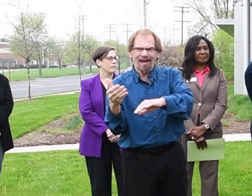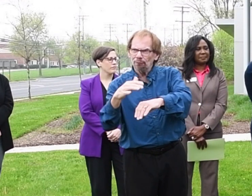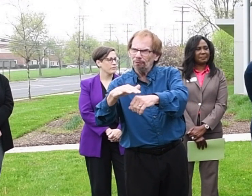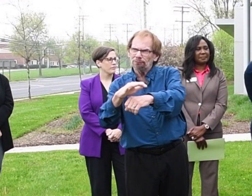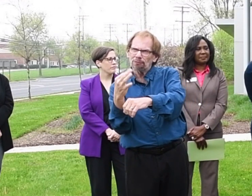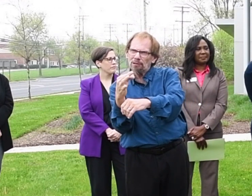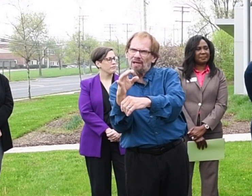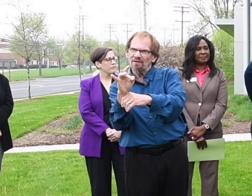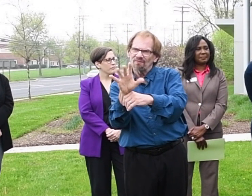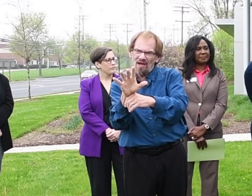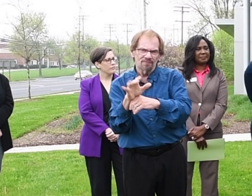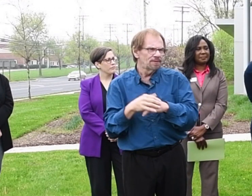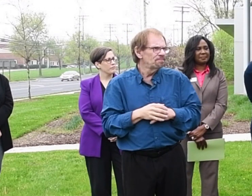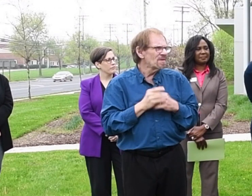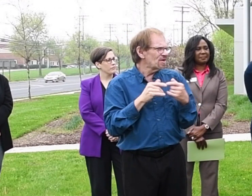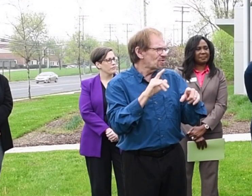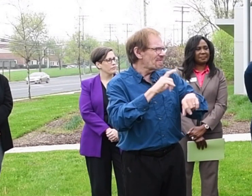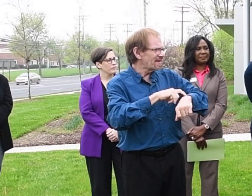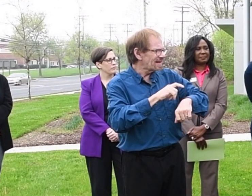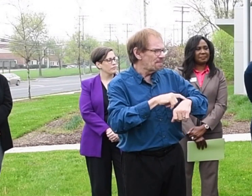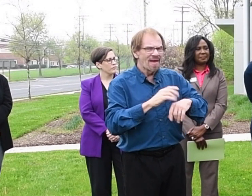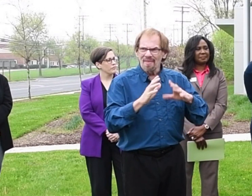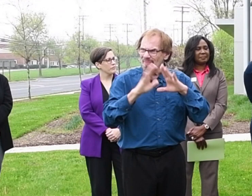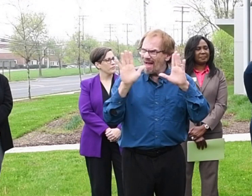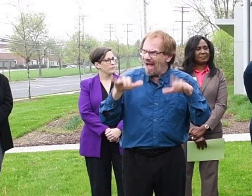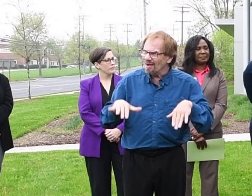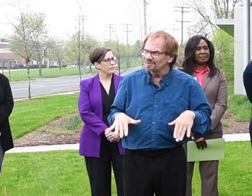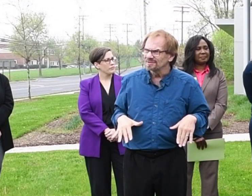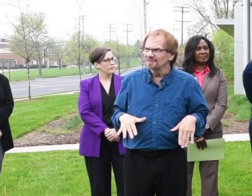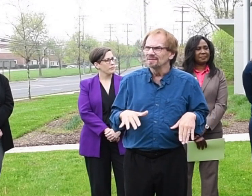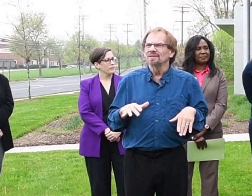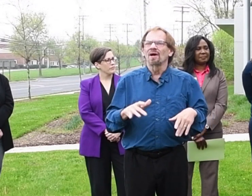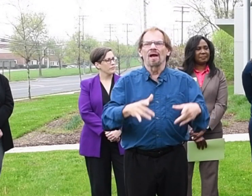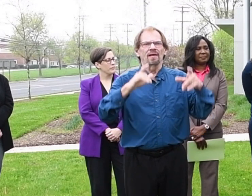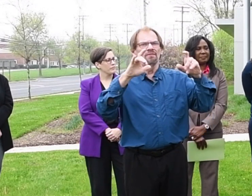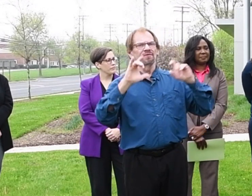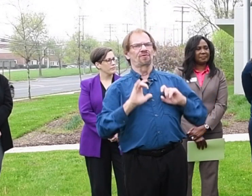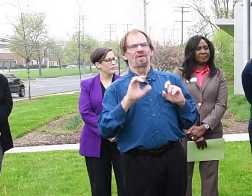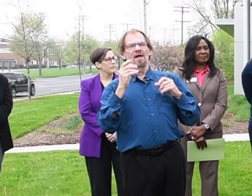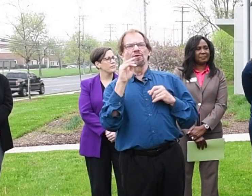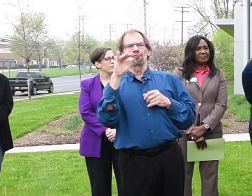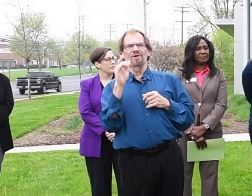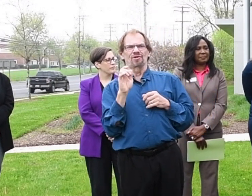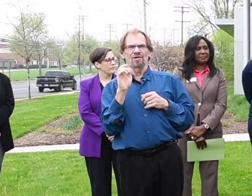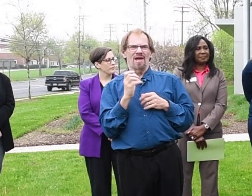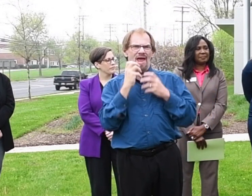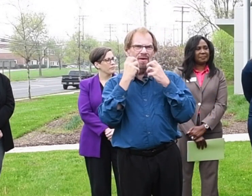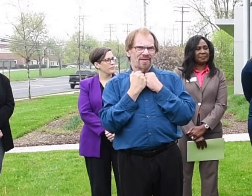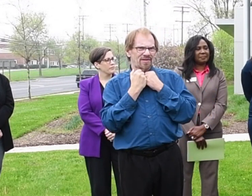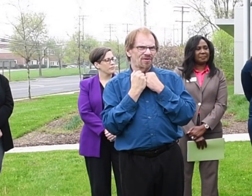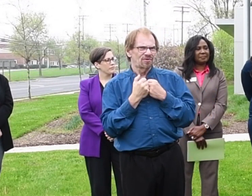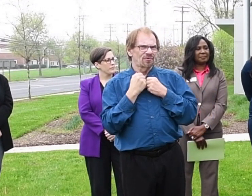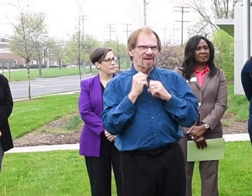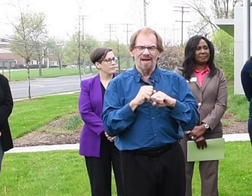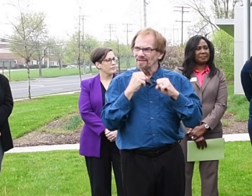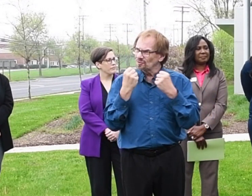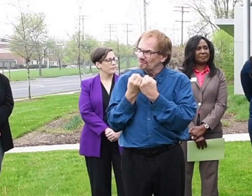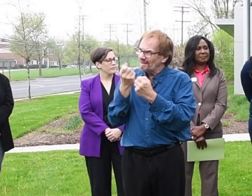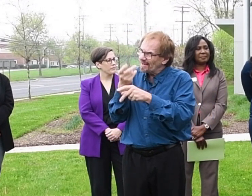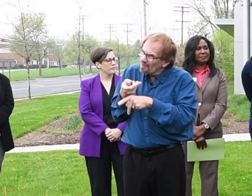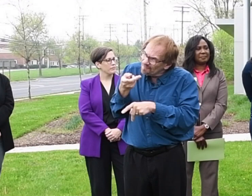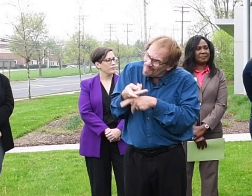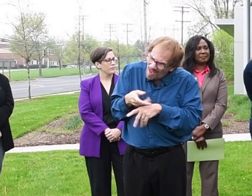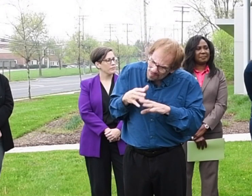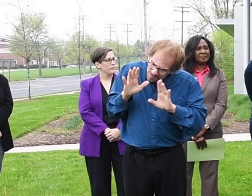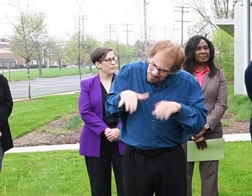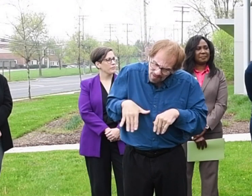believe. During that time frame, the house eventually got deeded to the Elkridge Heritage Society to take care of. The Elkridge Heritage Society, since